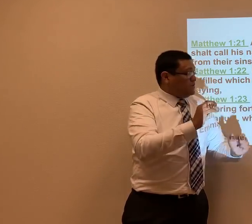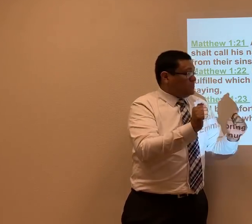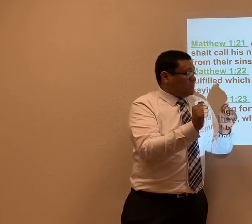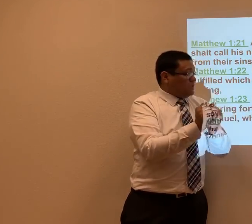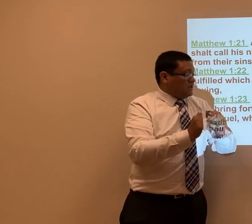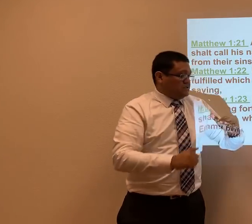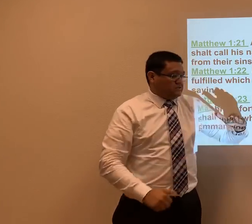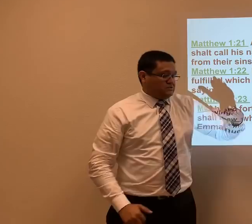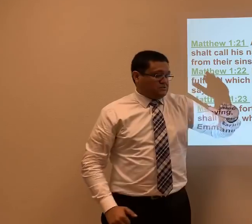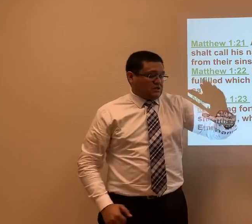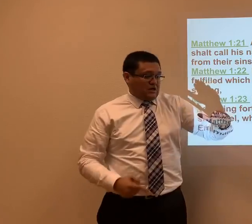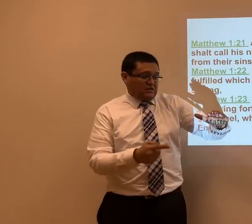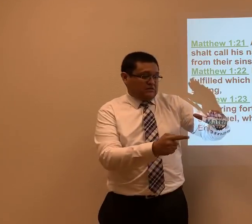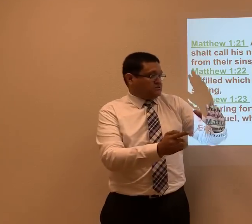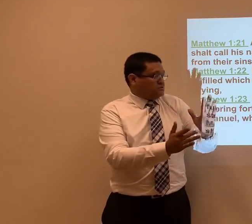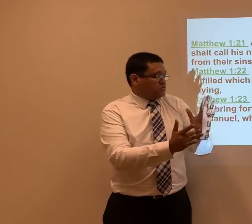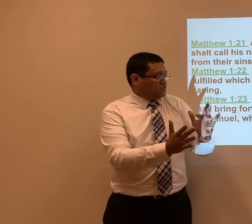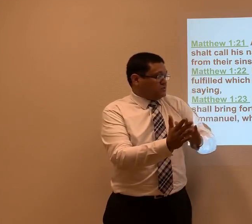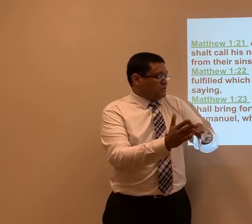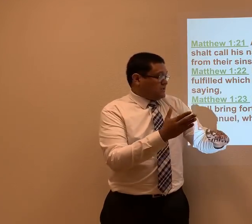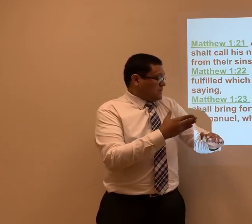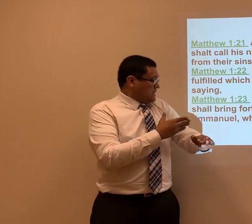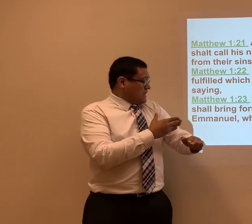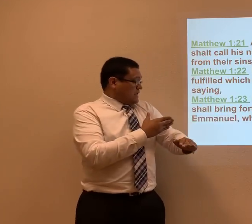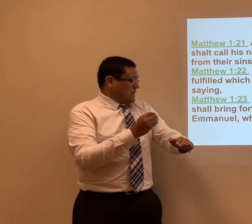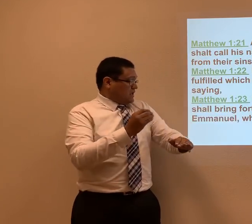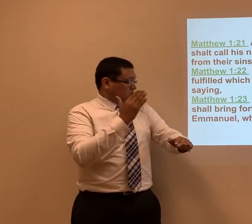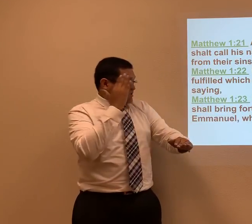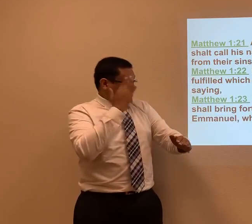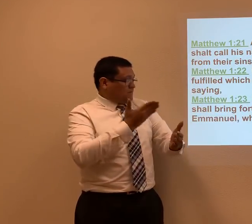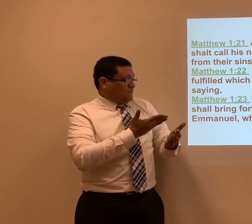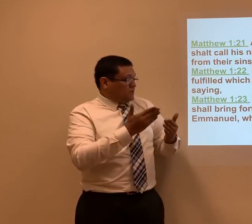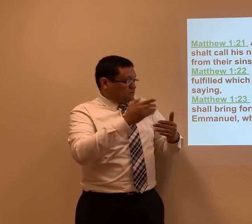shall be with child and shall bring forth a son,